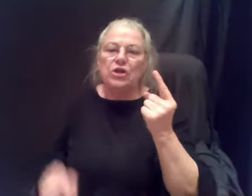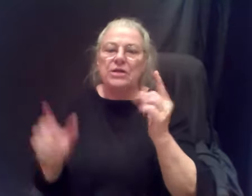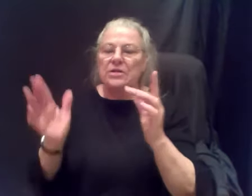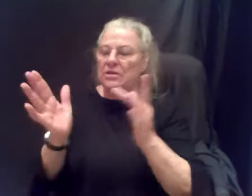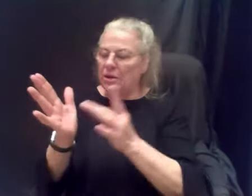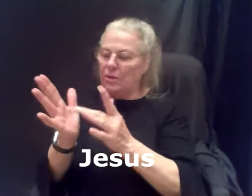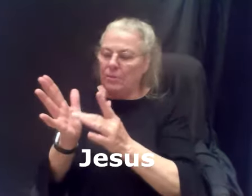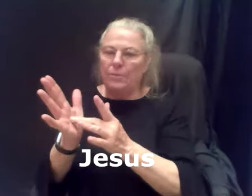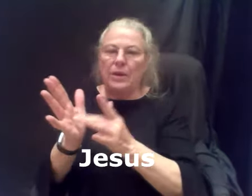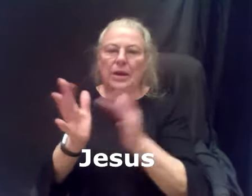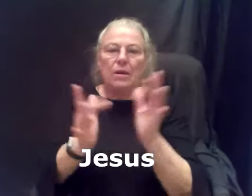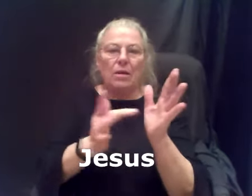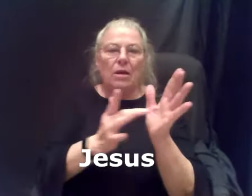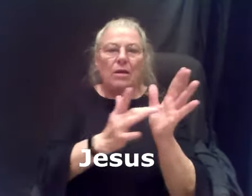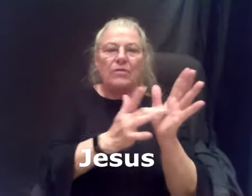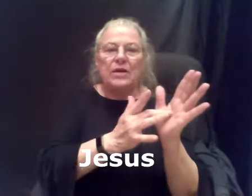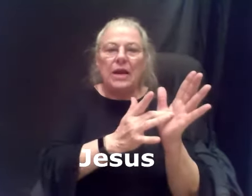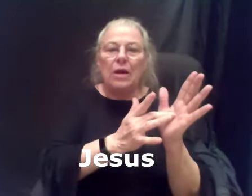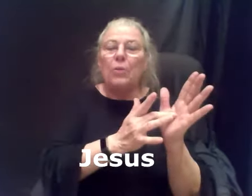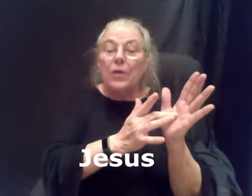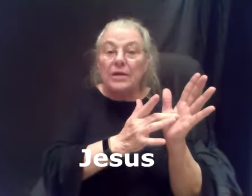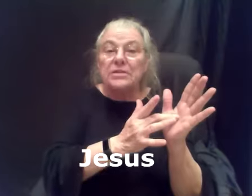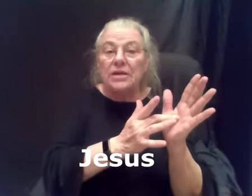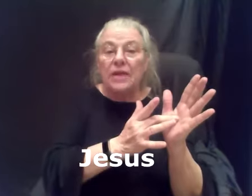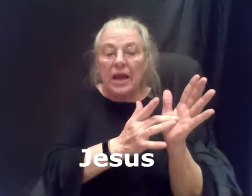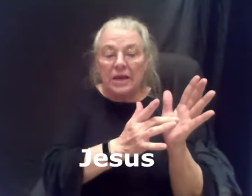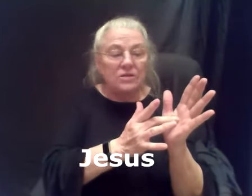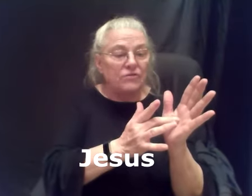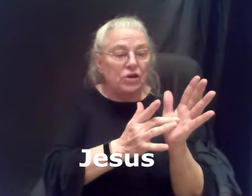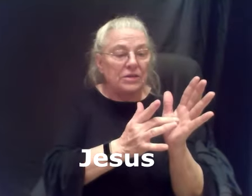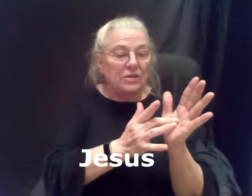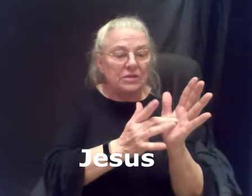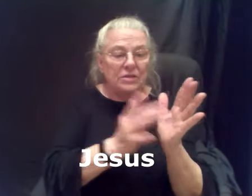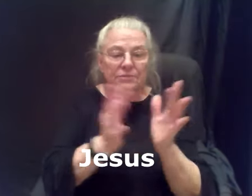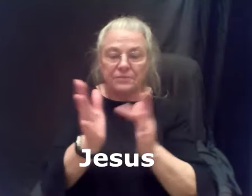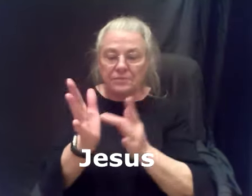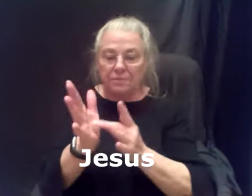Jesus being the nail prints in the hands of Jesus.